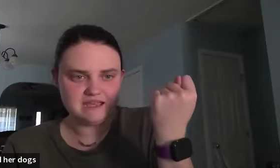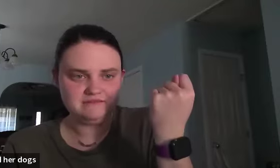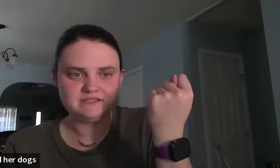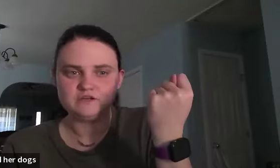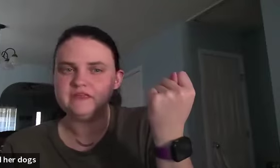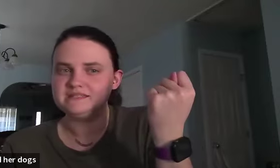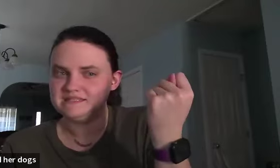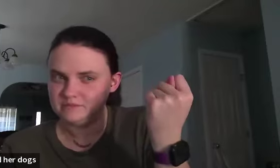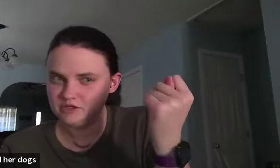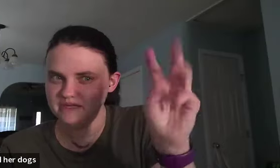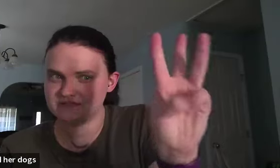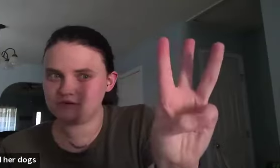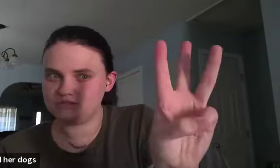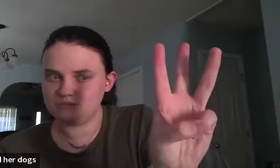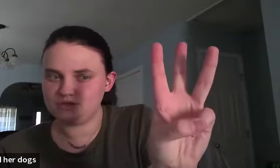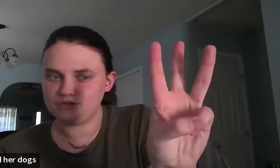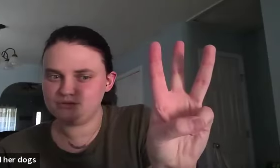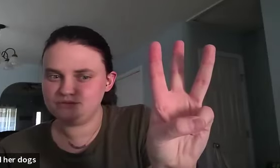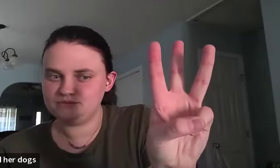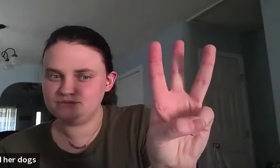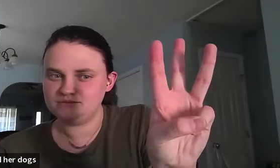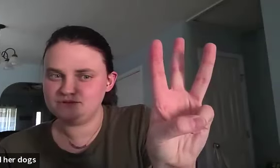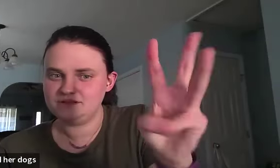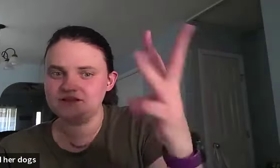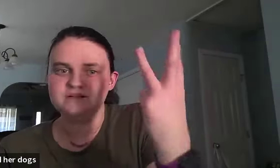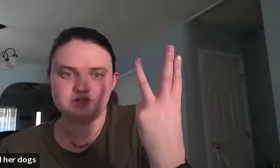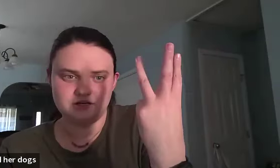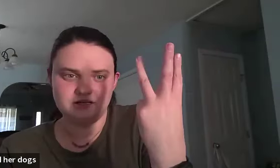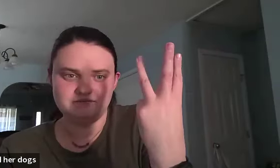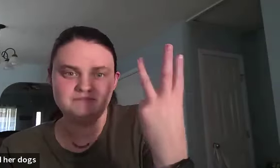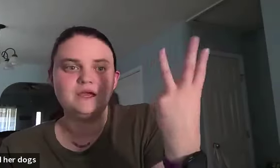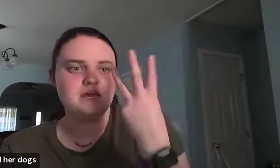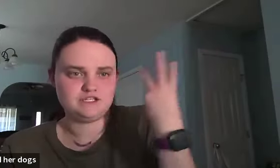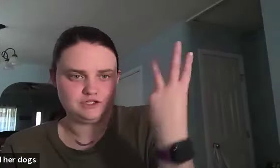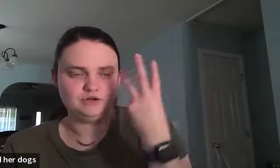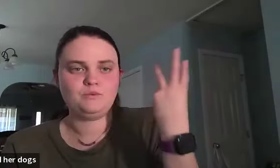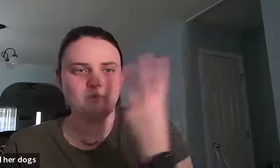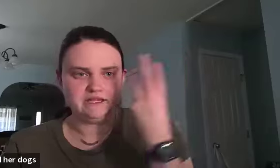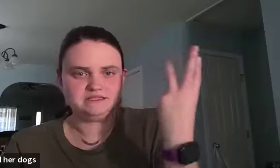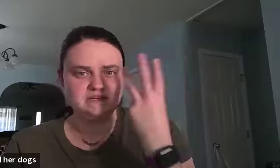Wednesday is going to be that similar base. So W, turn it and circle.